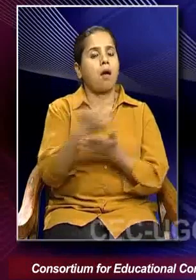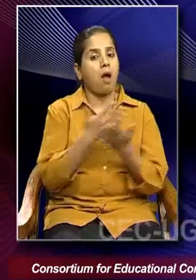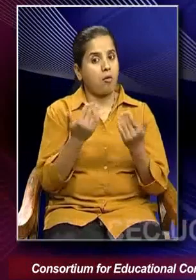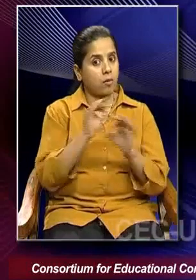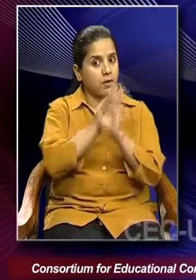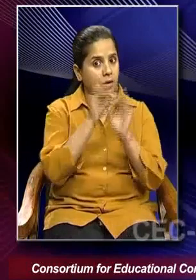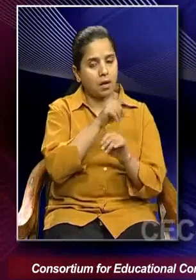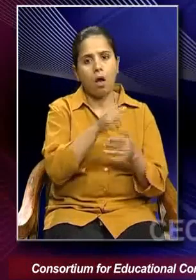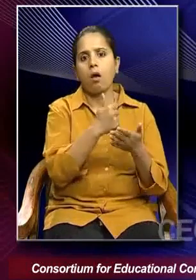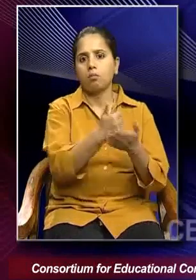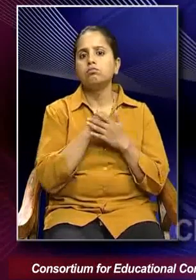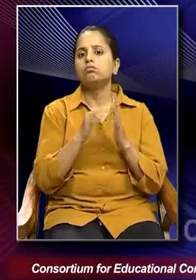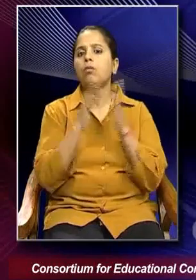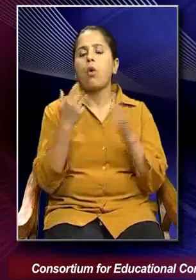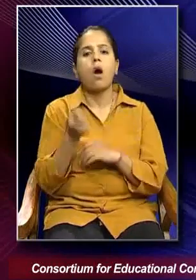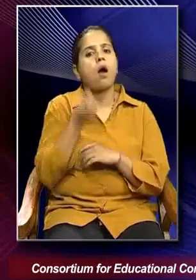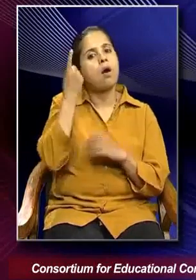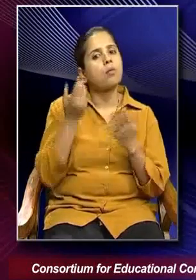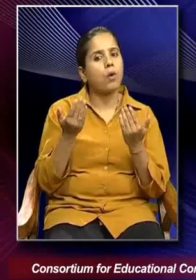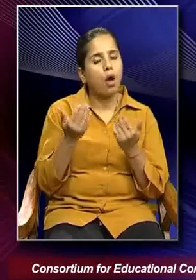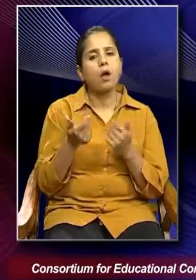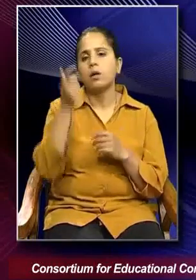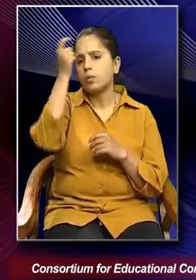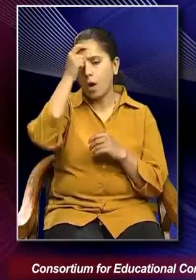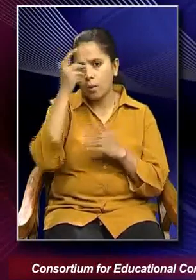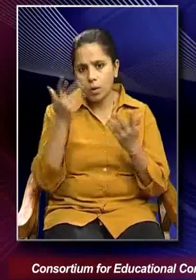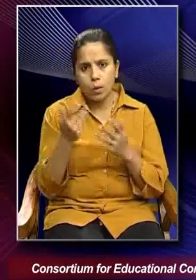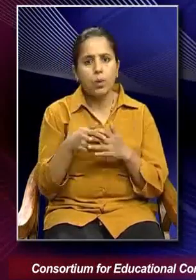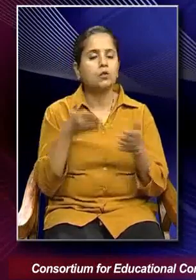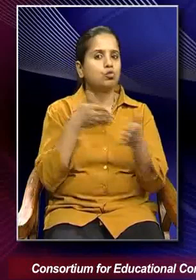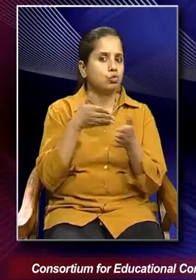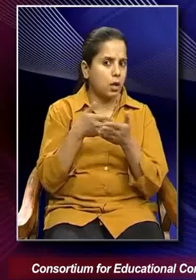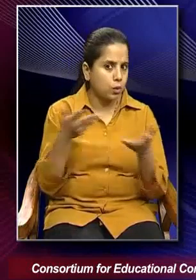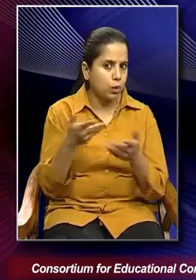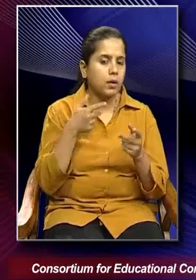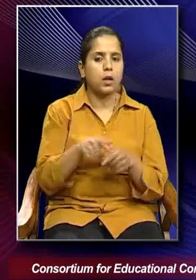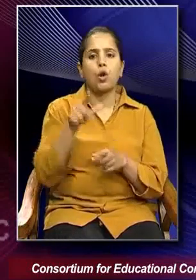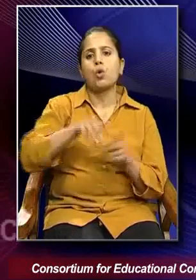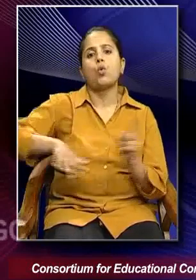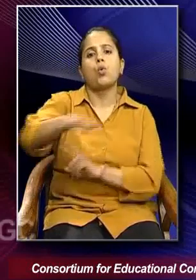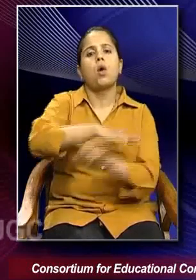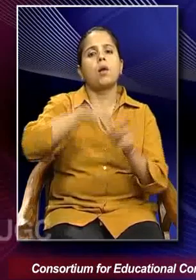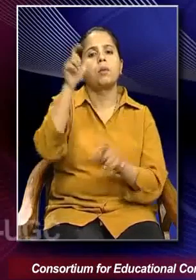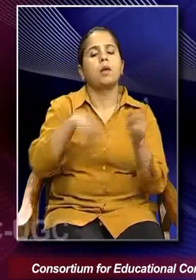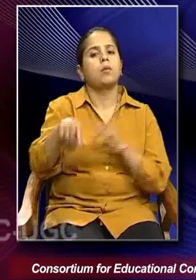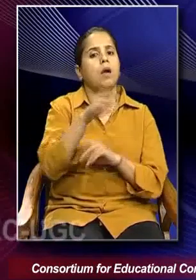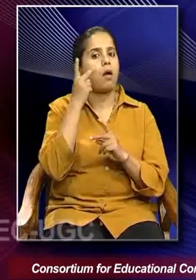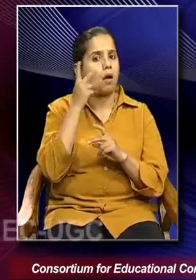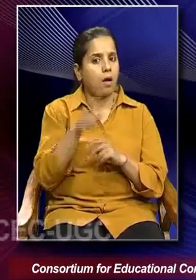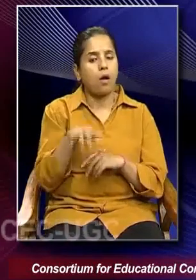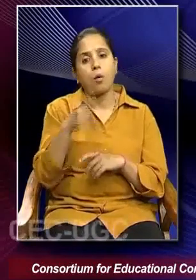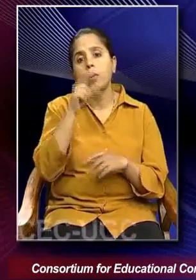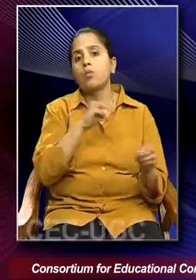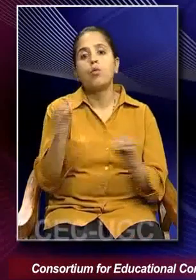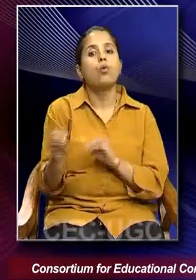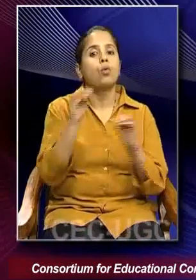help even more to understand the problems and challenges faced by the local citizens and particularly migrants,